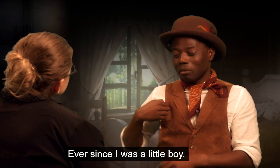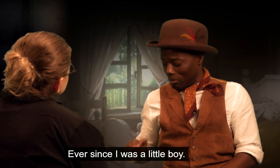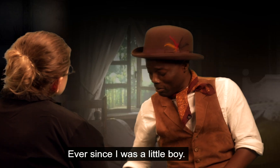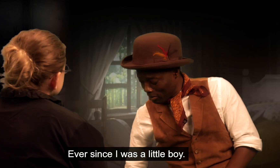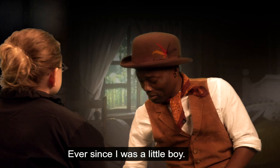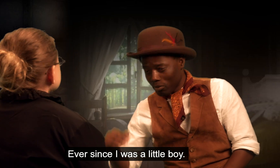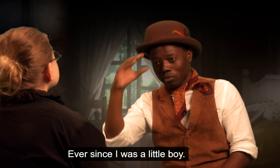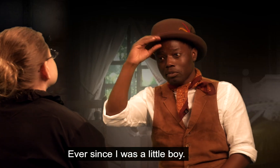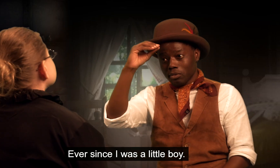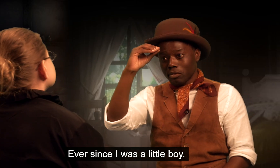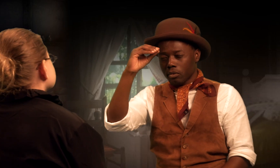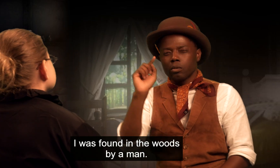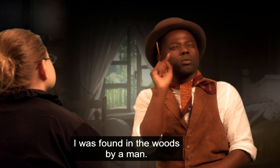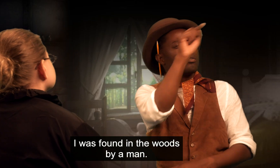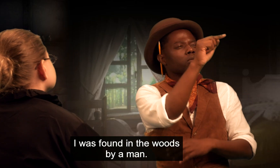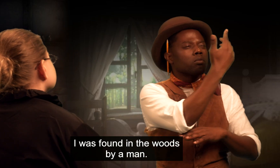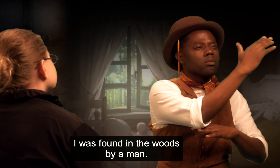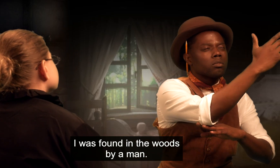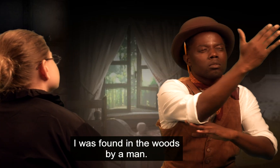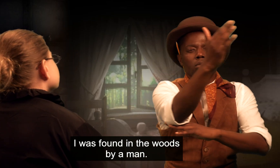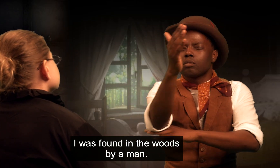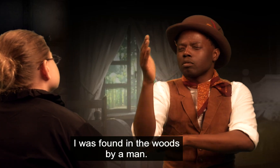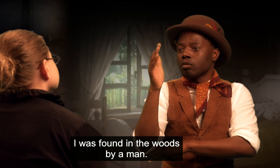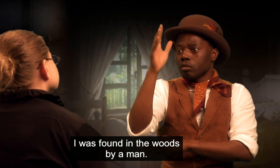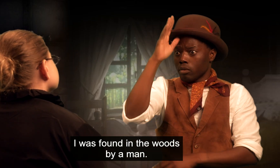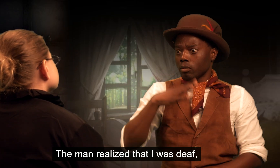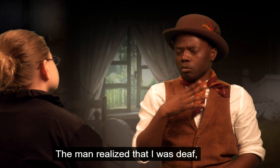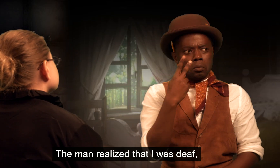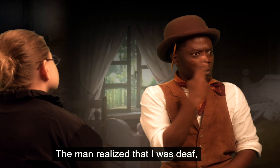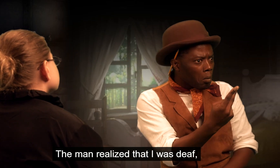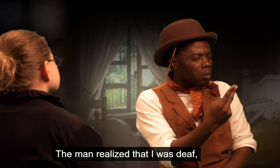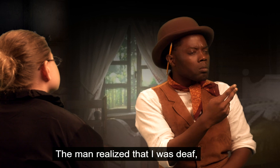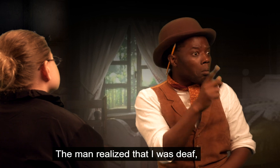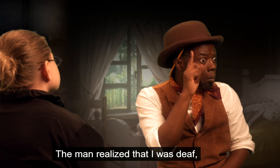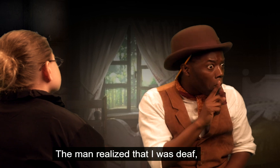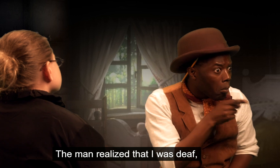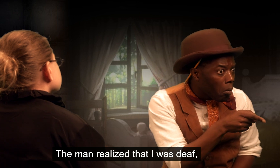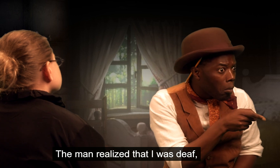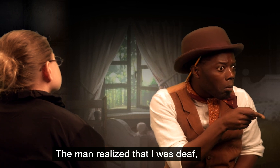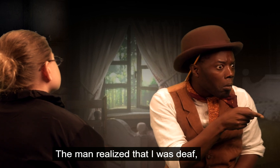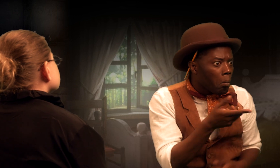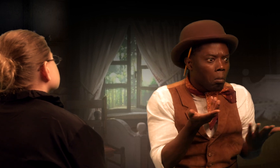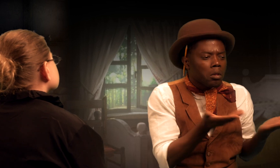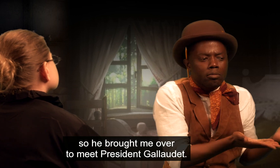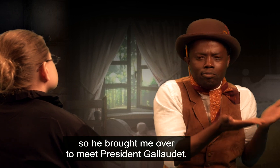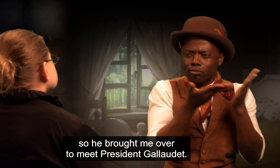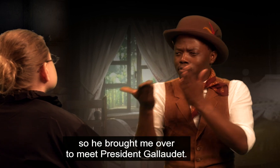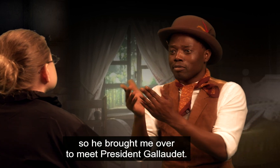since I was a little boy. I was found in the woods by a man. The man realized that I was deaf, so he brought me over to